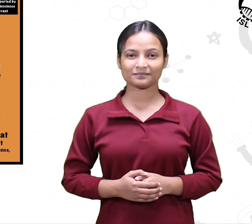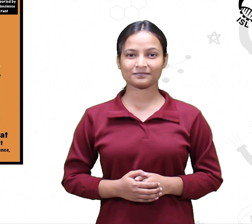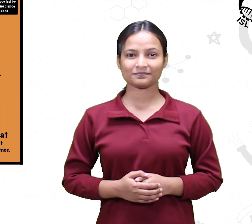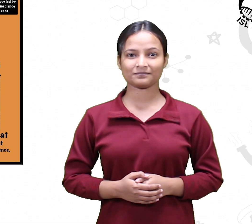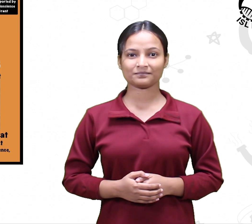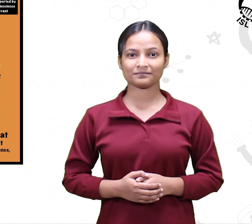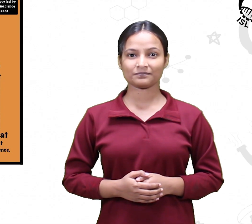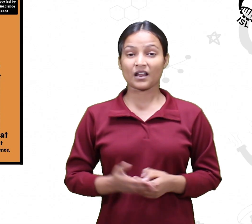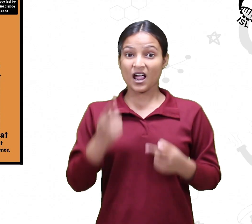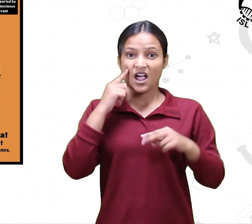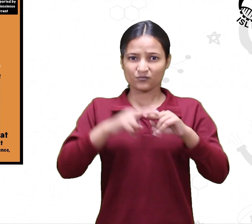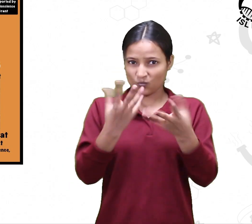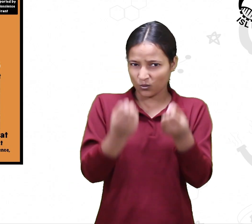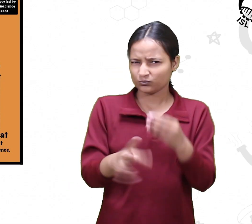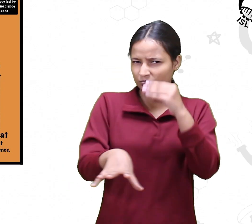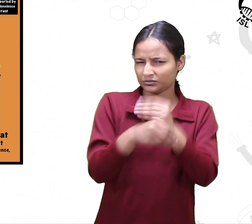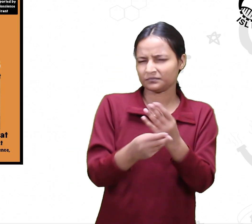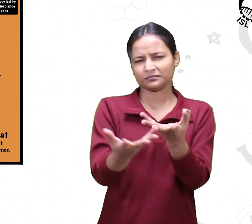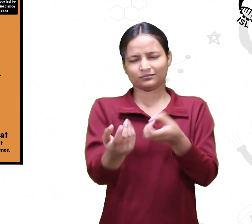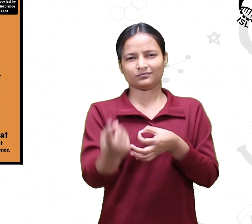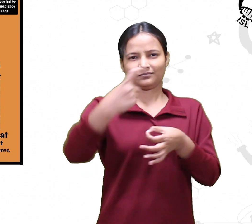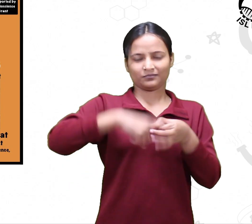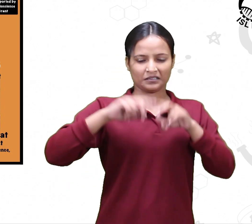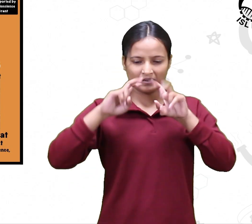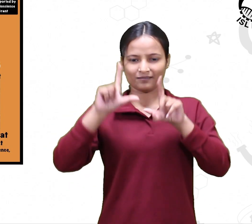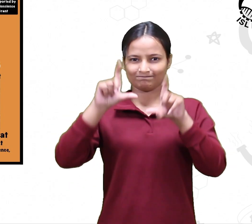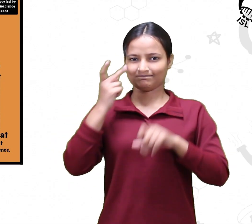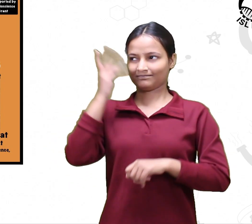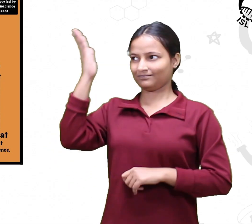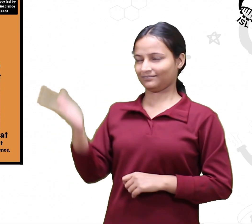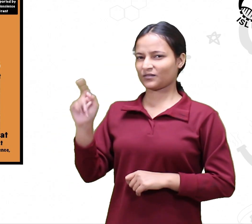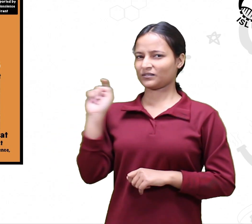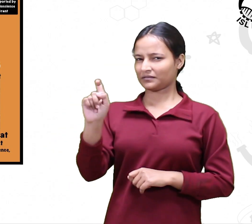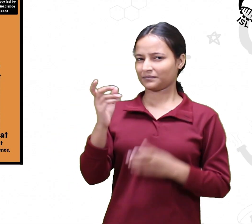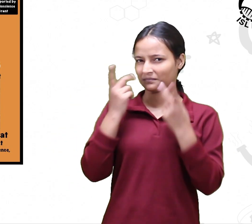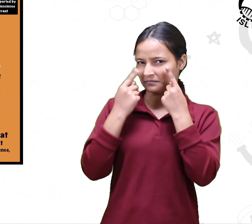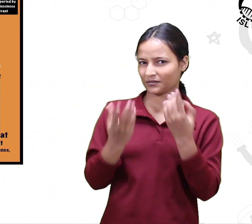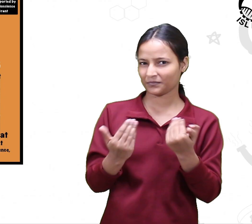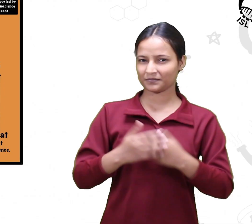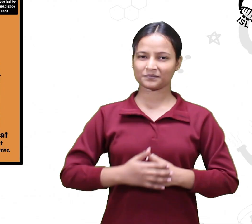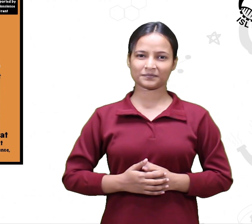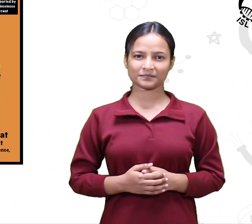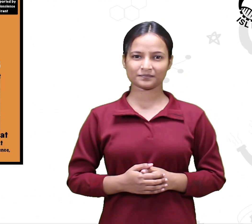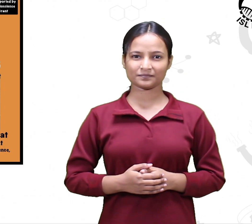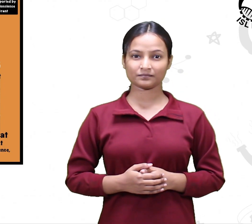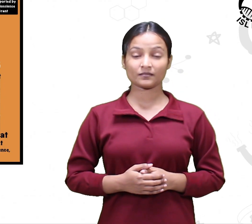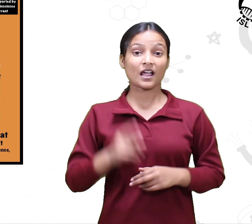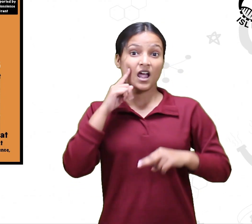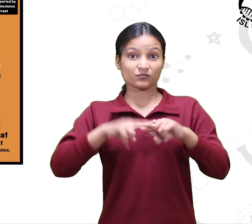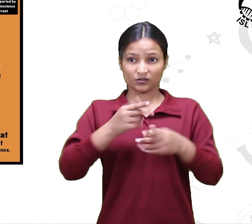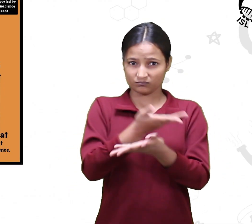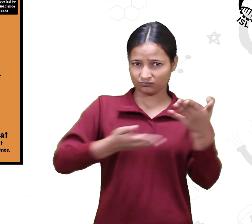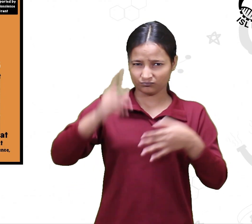So, that's it for today. If you want to know more about today's scientist, check out their profile. The link is in the show